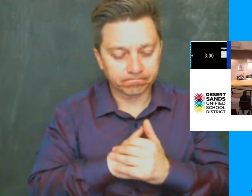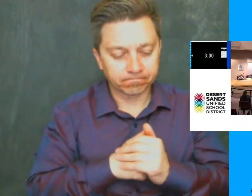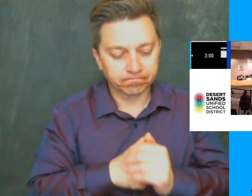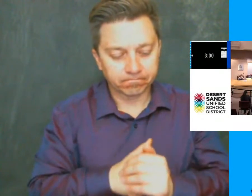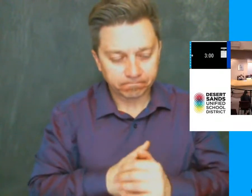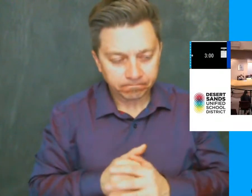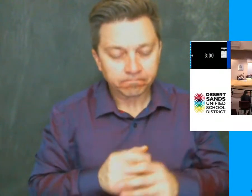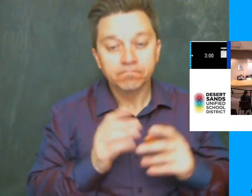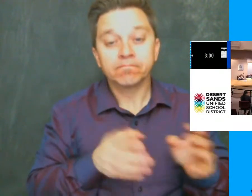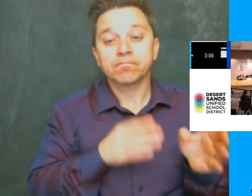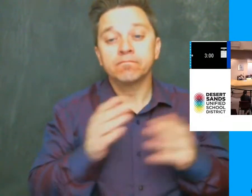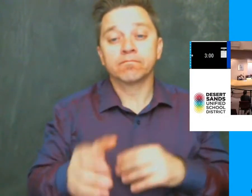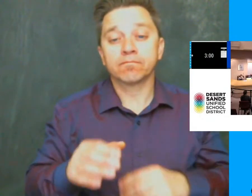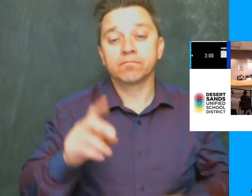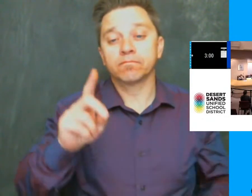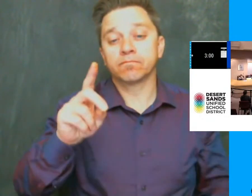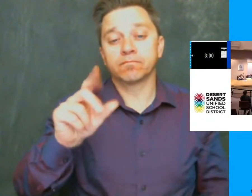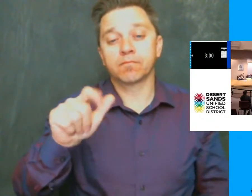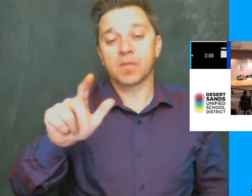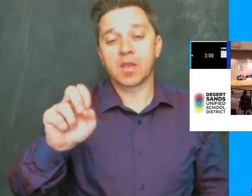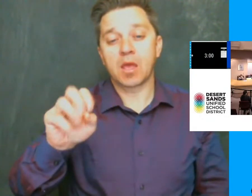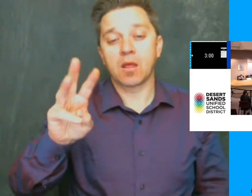Next is Dale Wiseman.